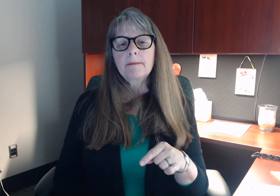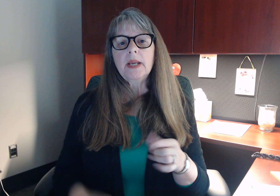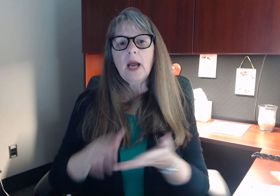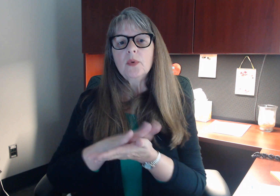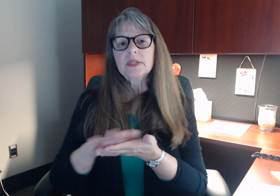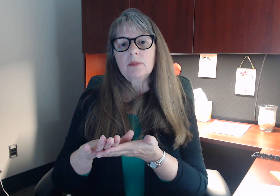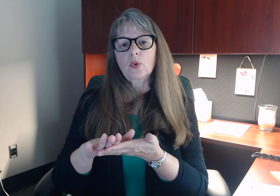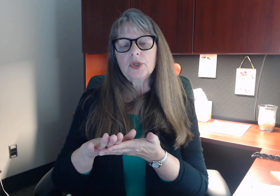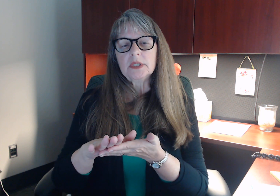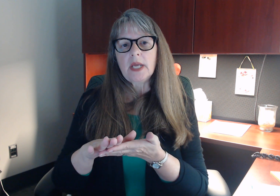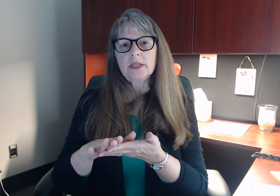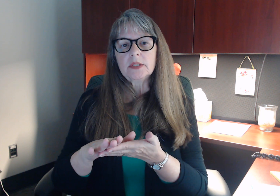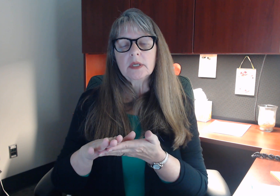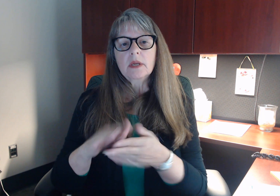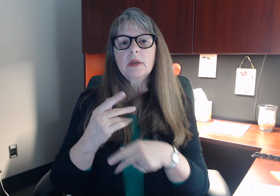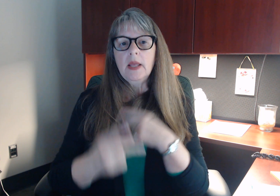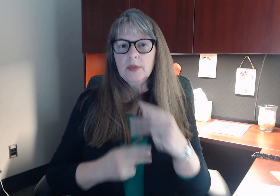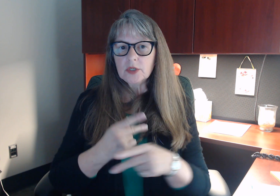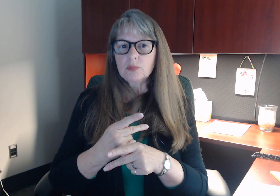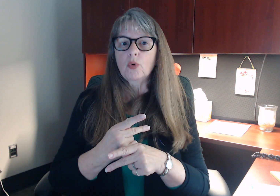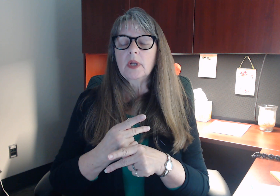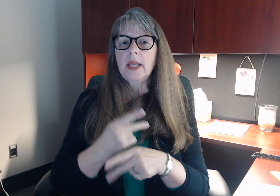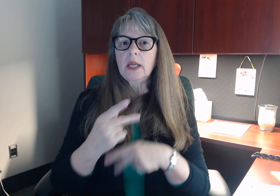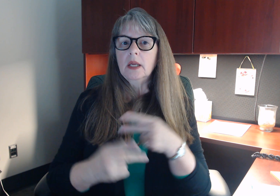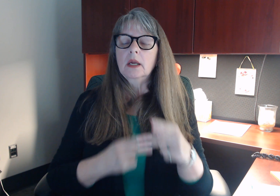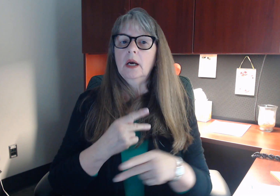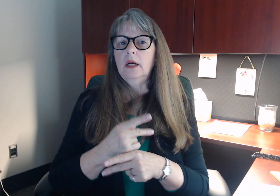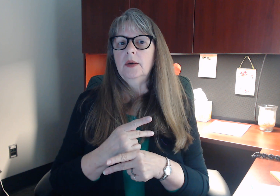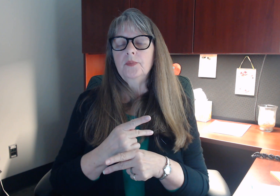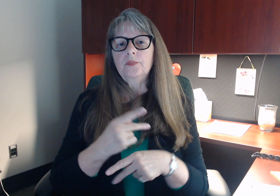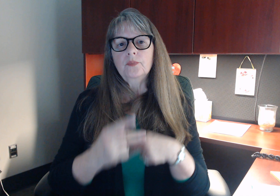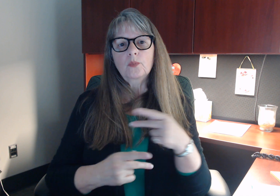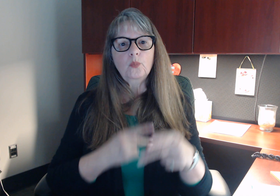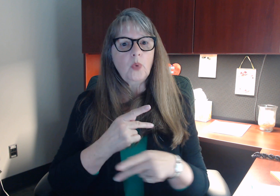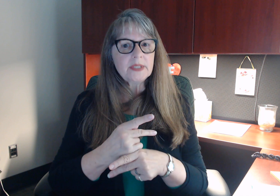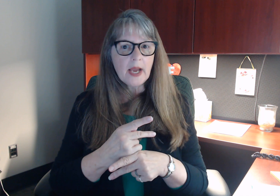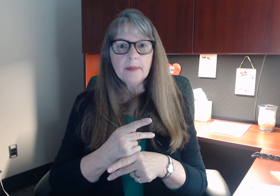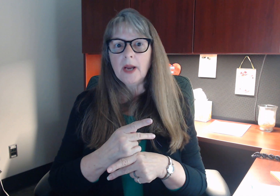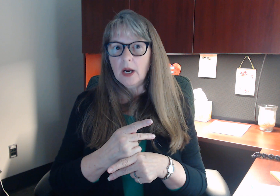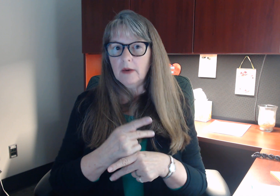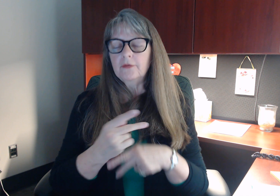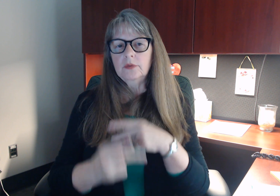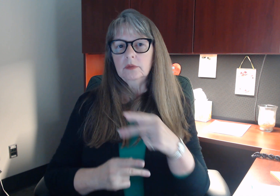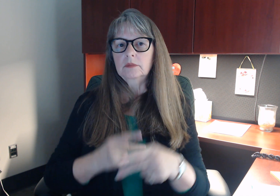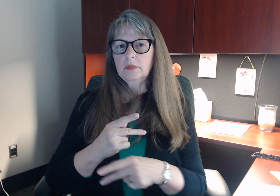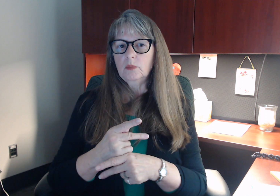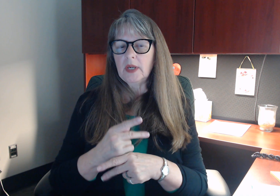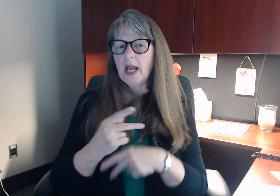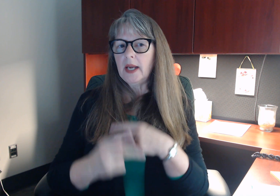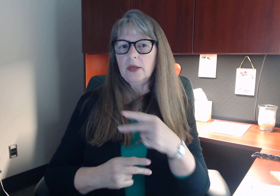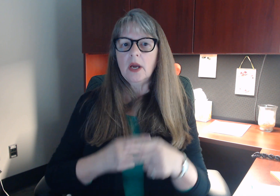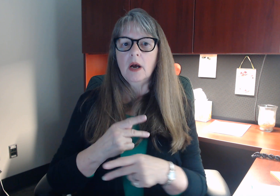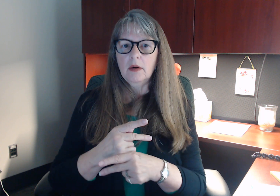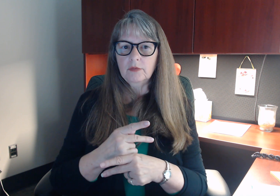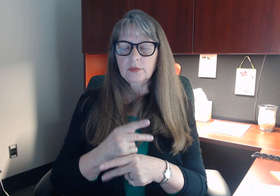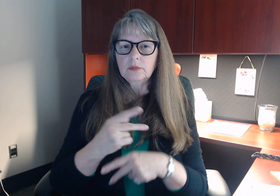I would say more she's nice. And this is more like what type of, what kind of